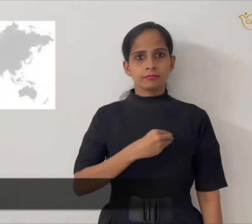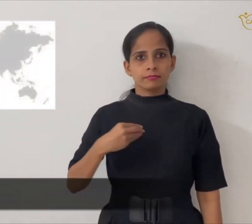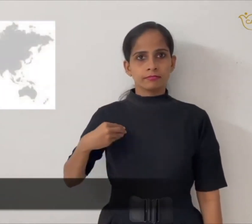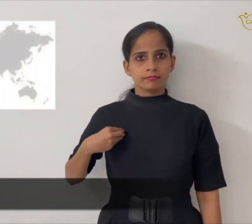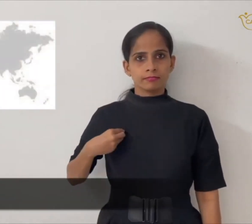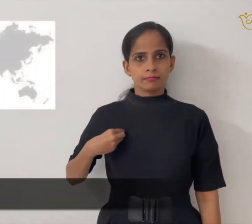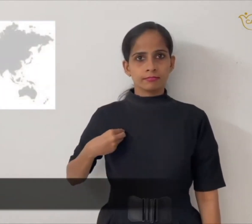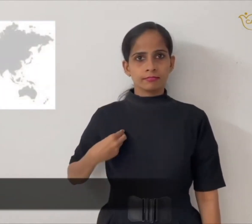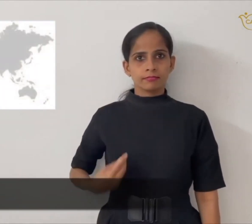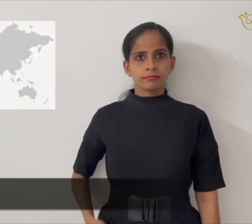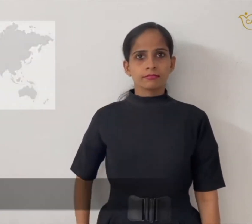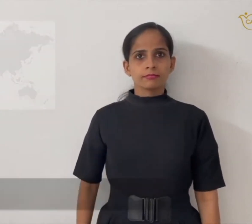Poland.